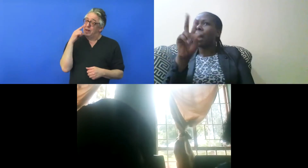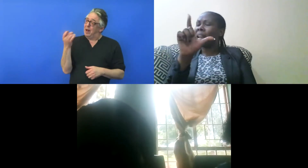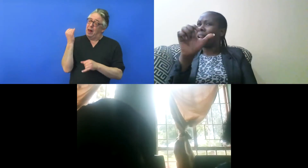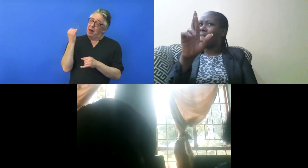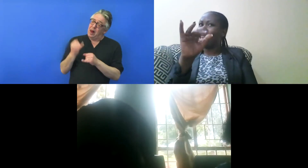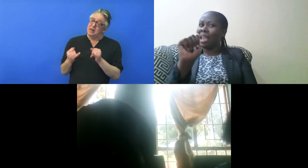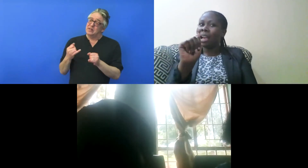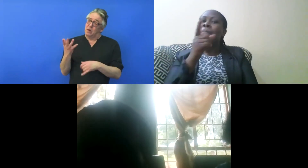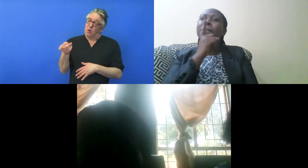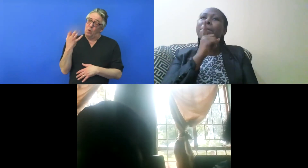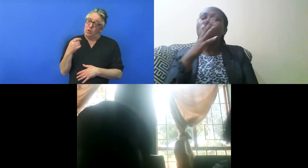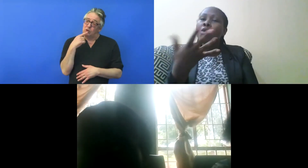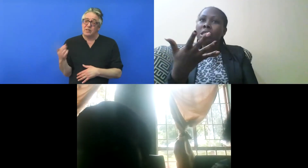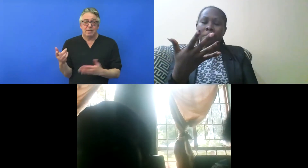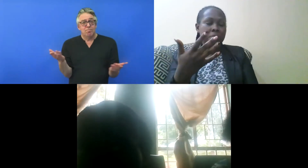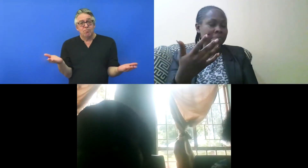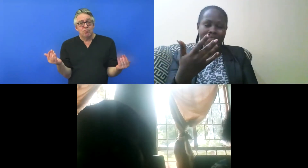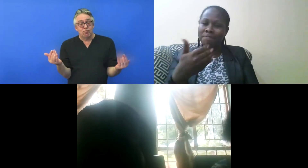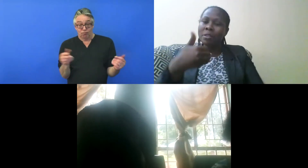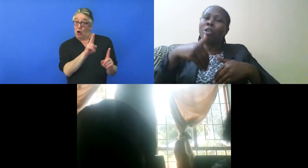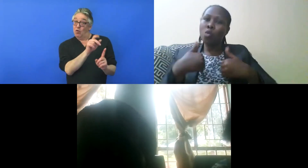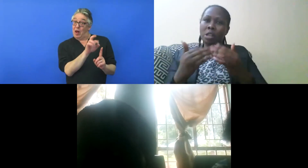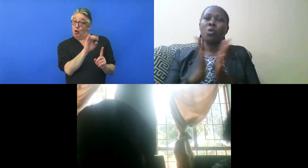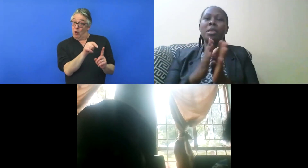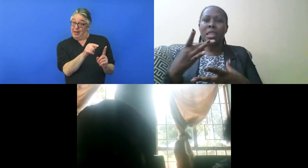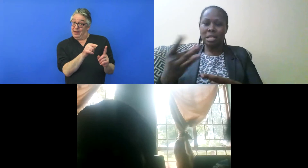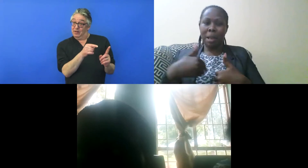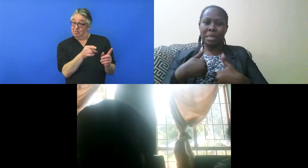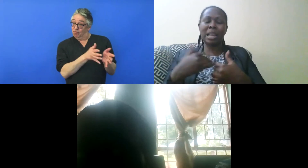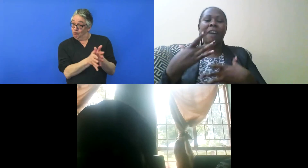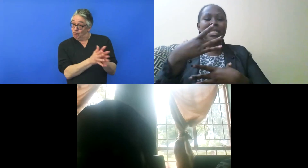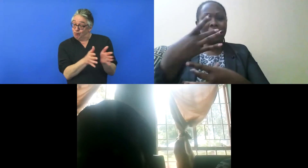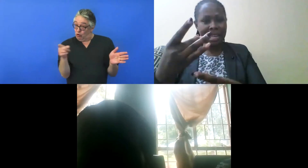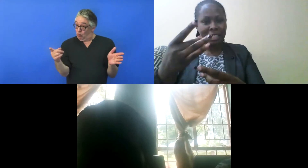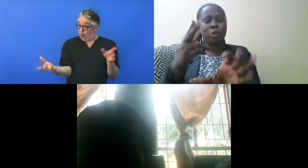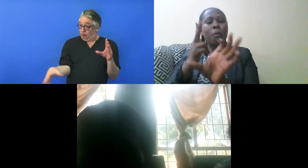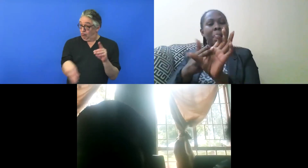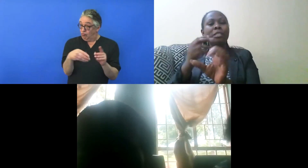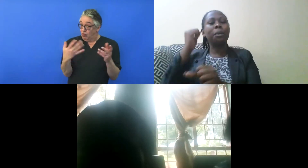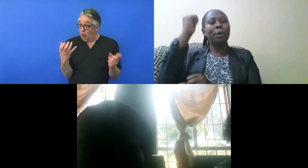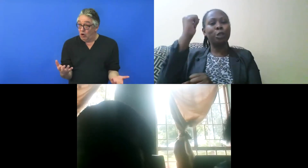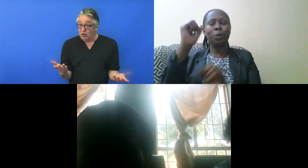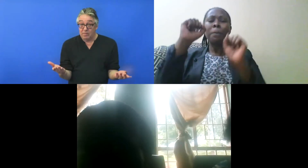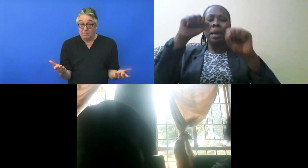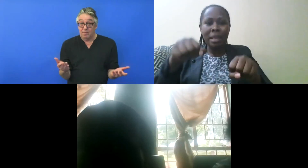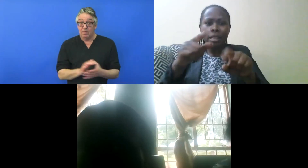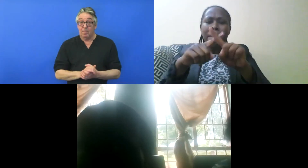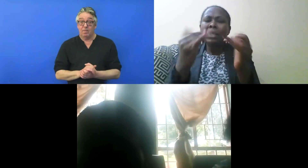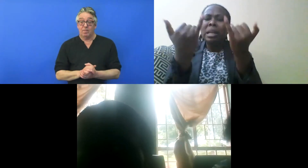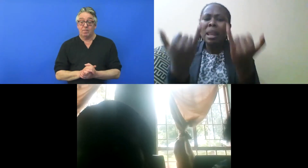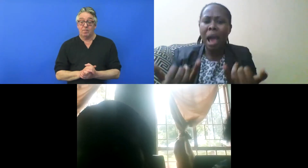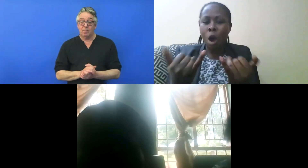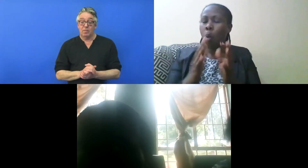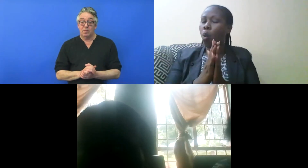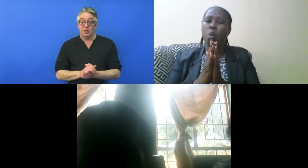you pick what Valeria has said? You have the interest to participate in politics,